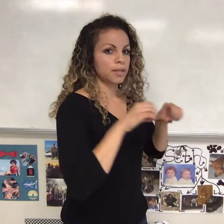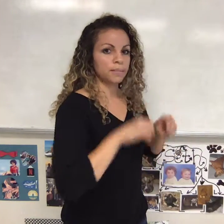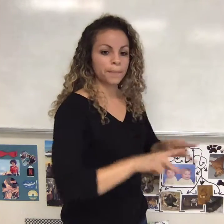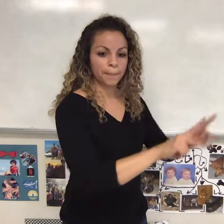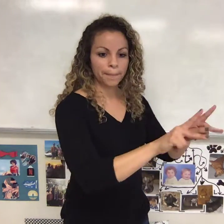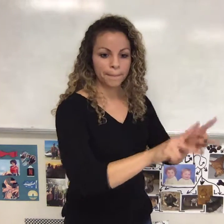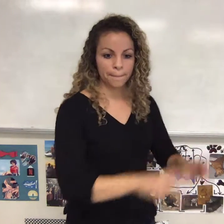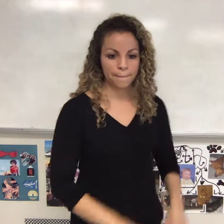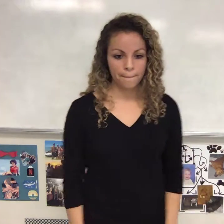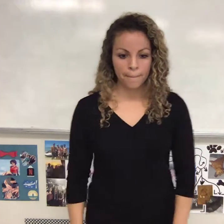shape.